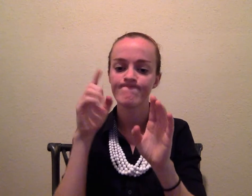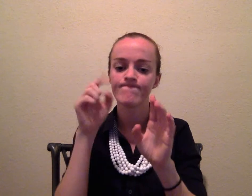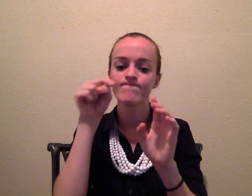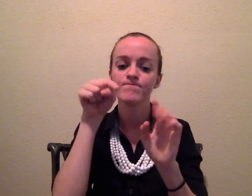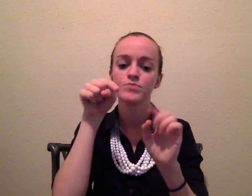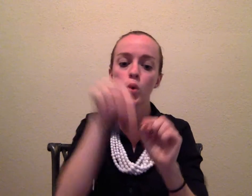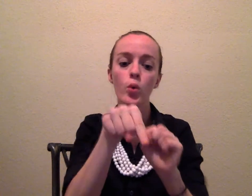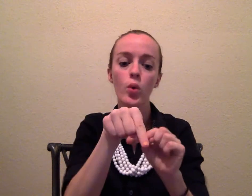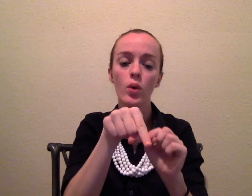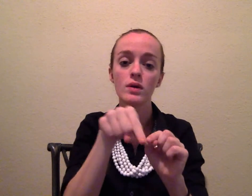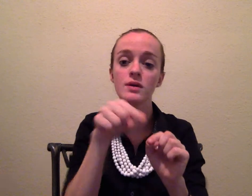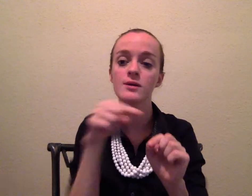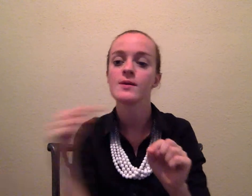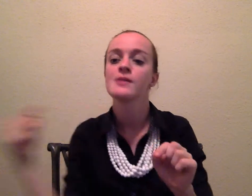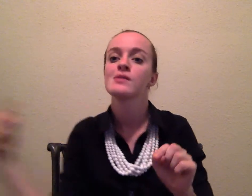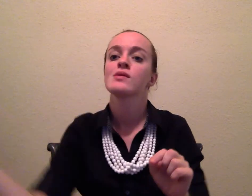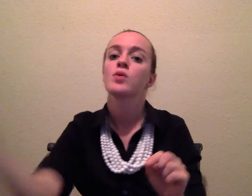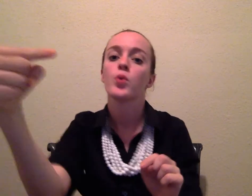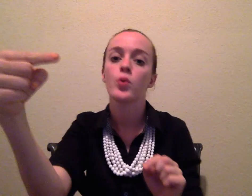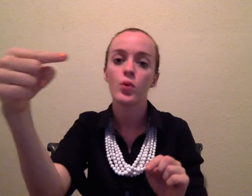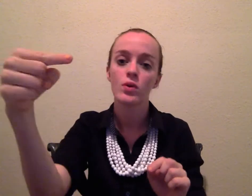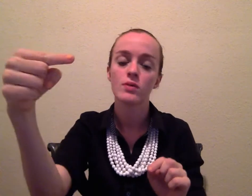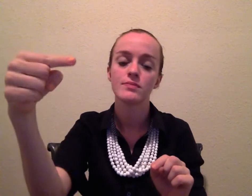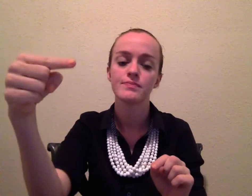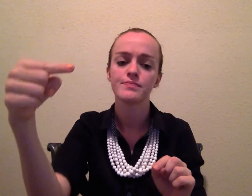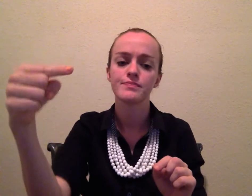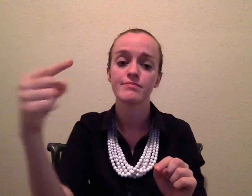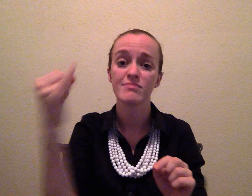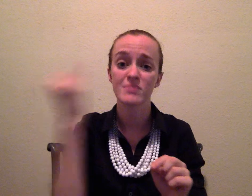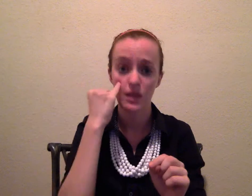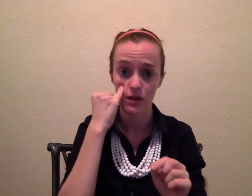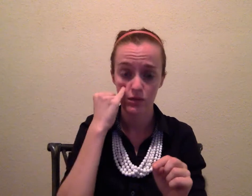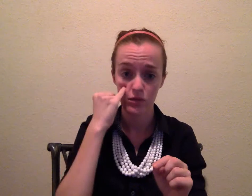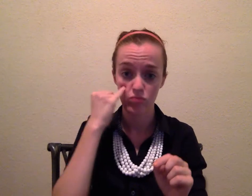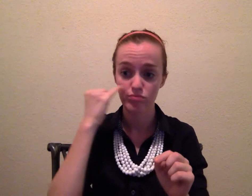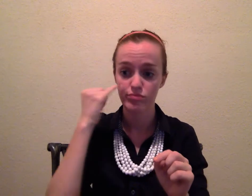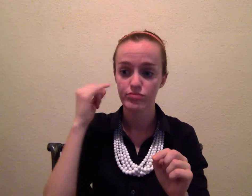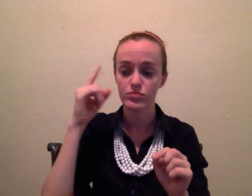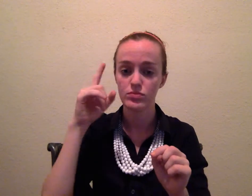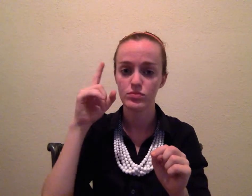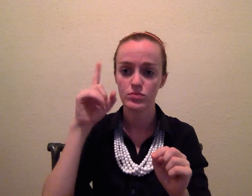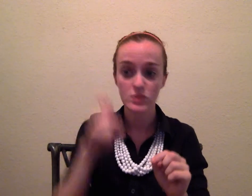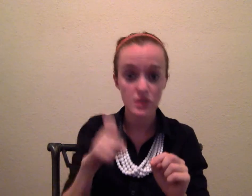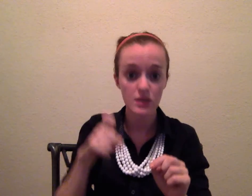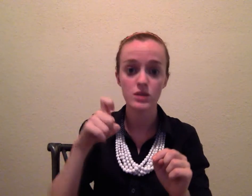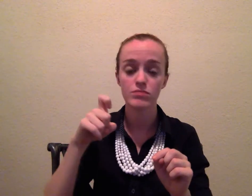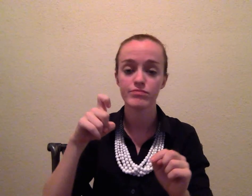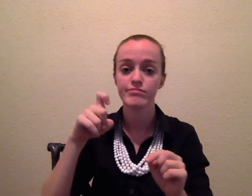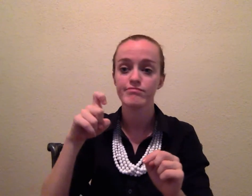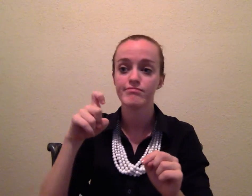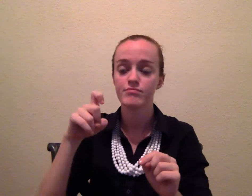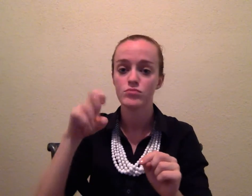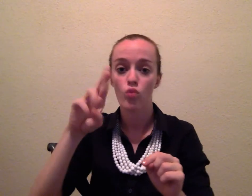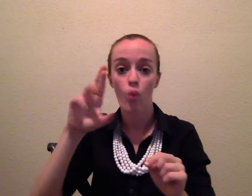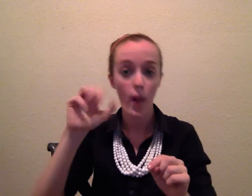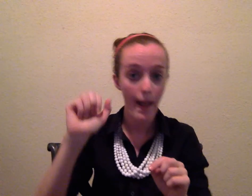thinking, no, this isn't going to work for me at all. Well, as you can see over here on the side, there is an accessible entrance.